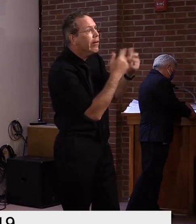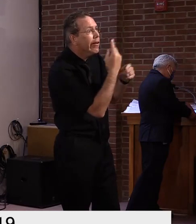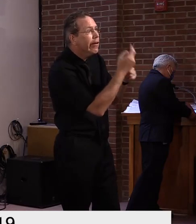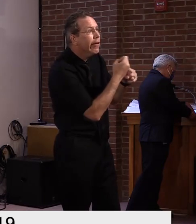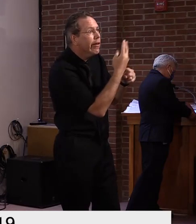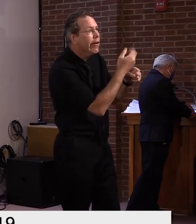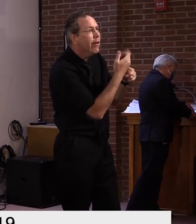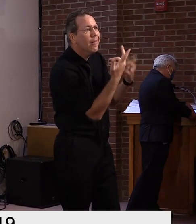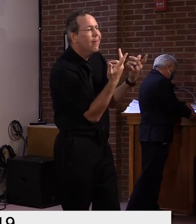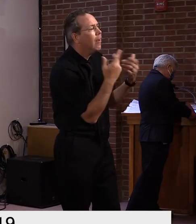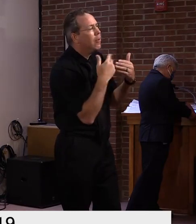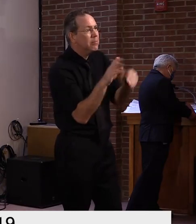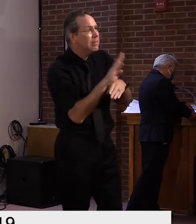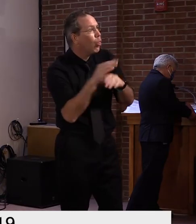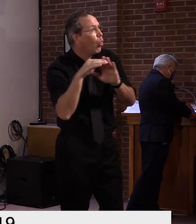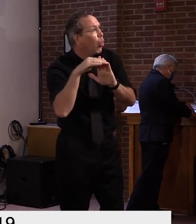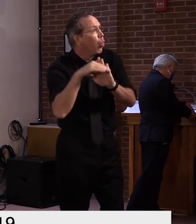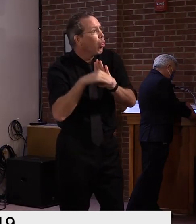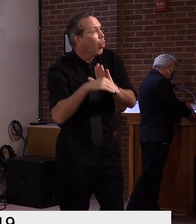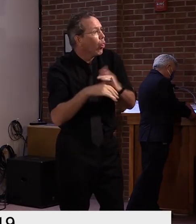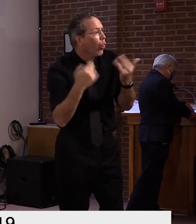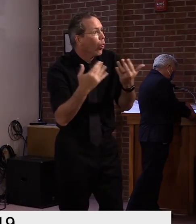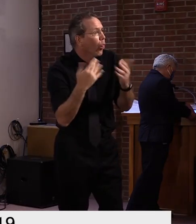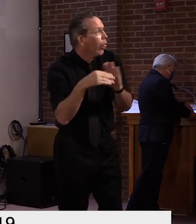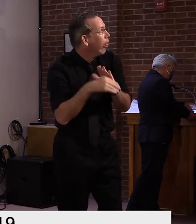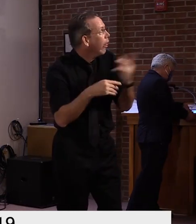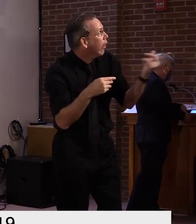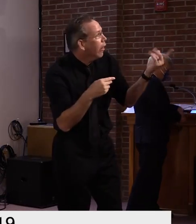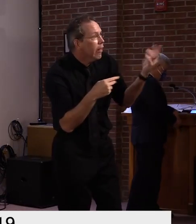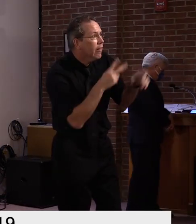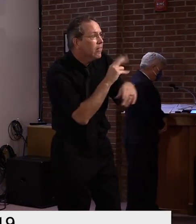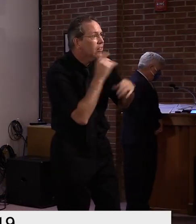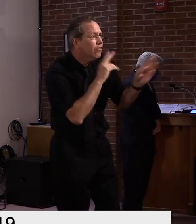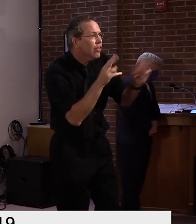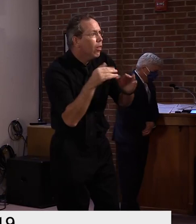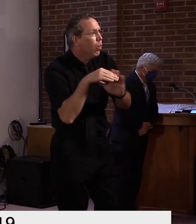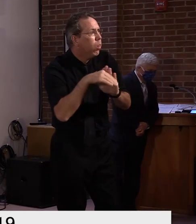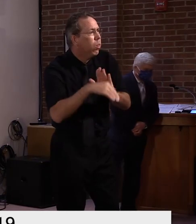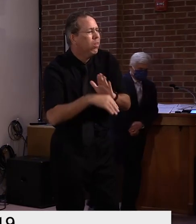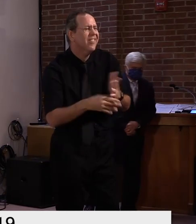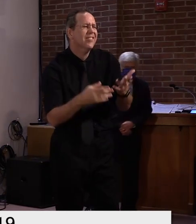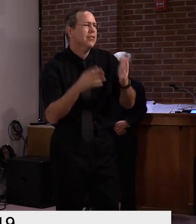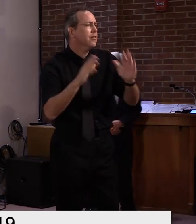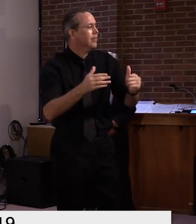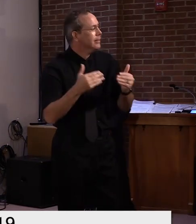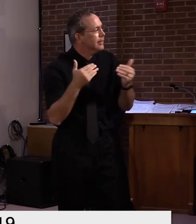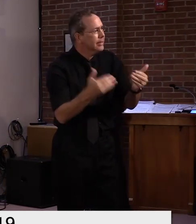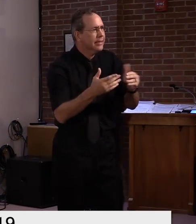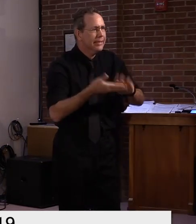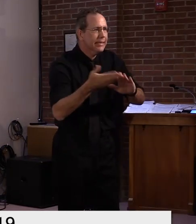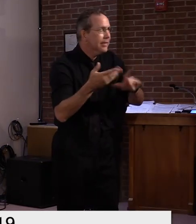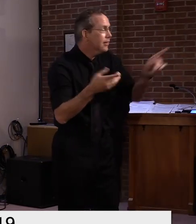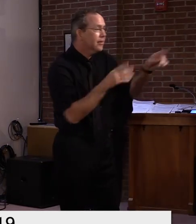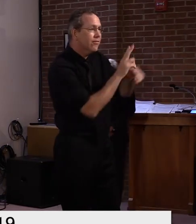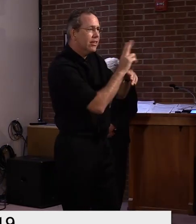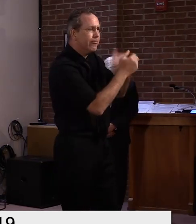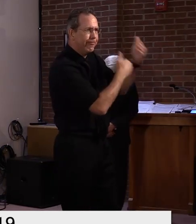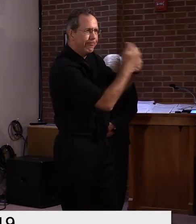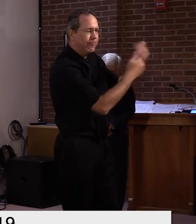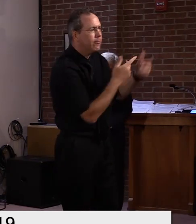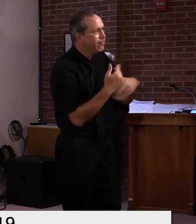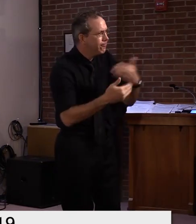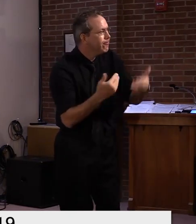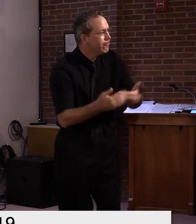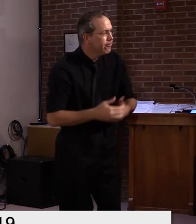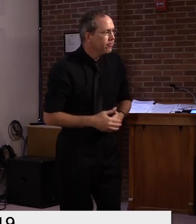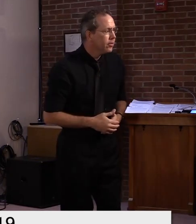open or shutter their doors for good. As a result, it's also left employees wondering what they're going to do.